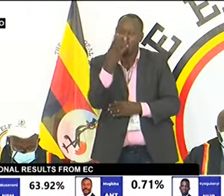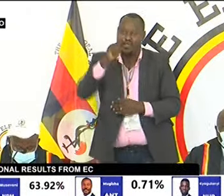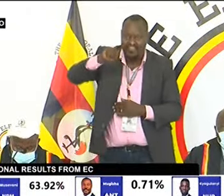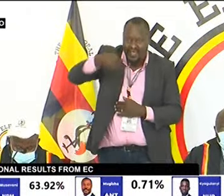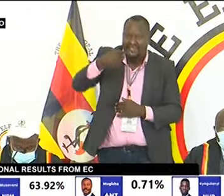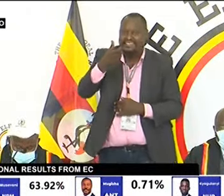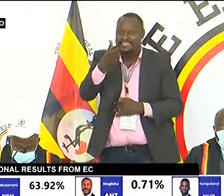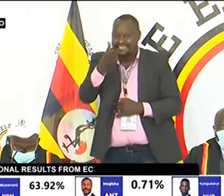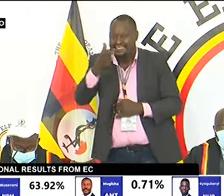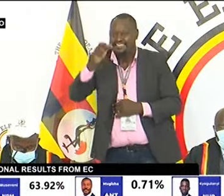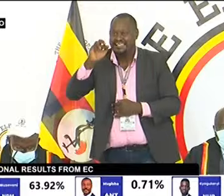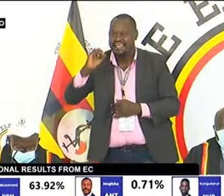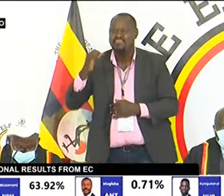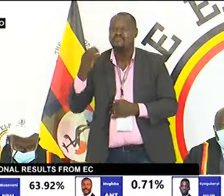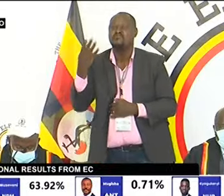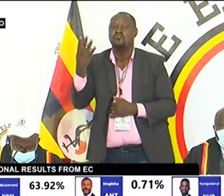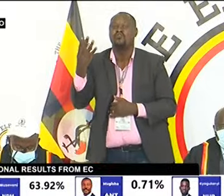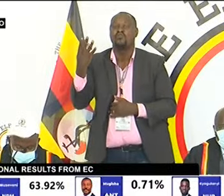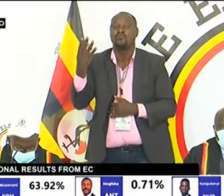34,684